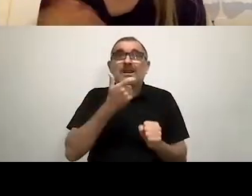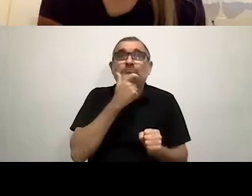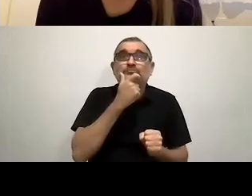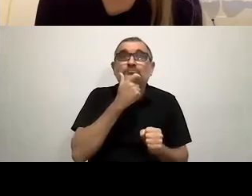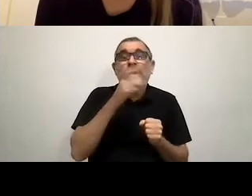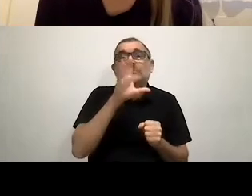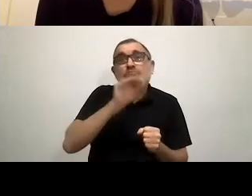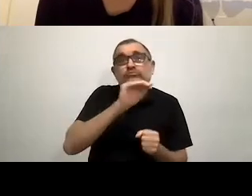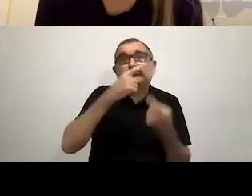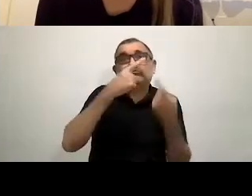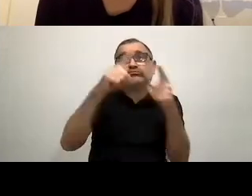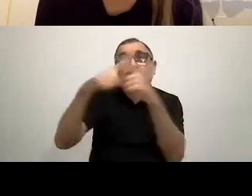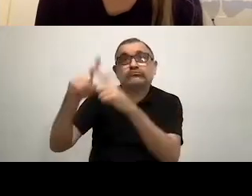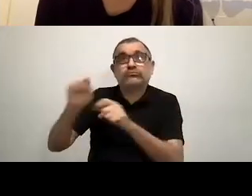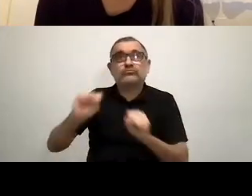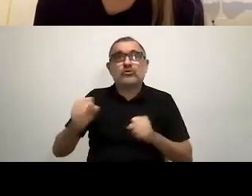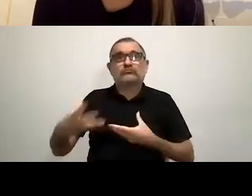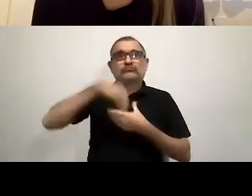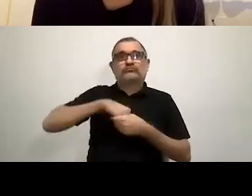better at international sign language, I guess.